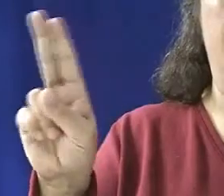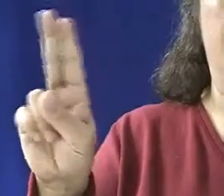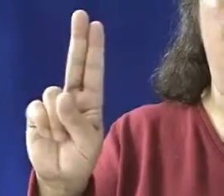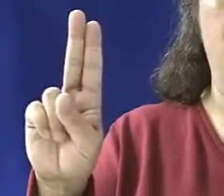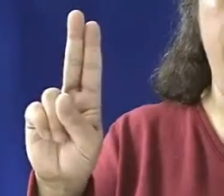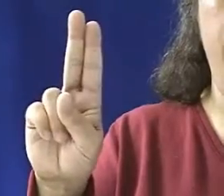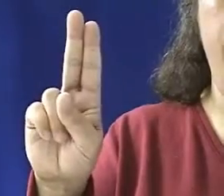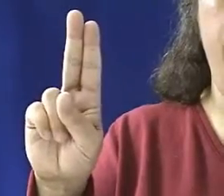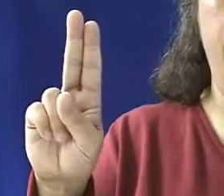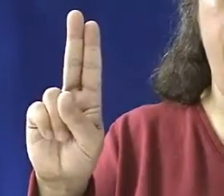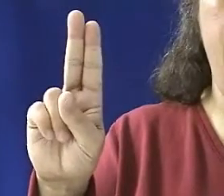any angle.